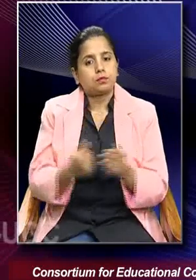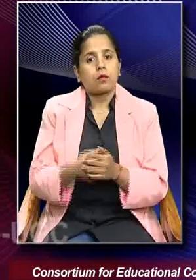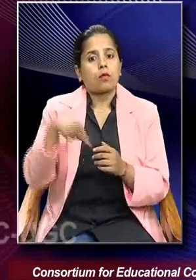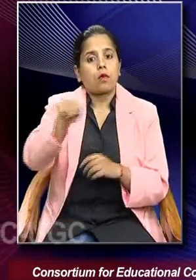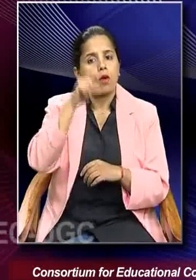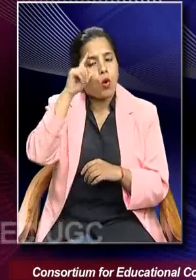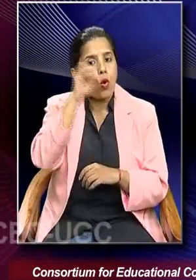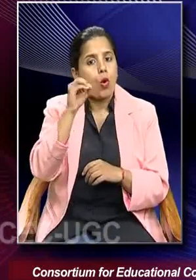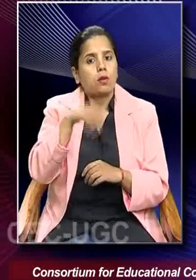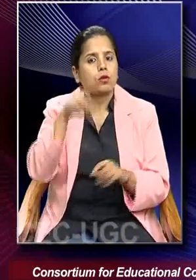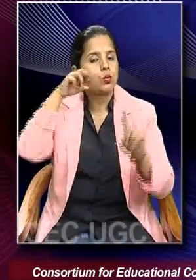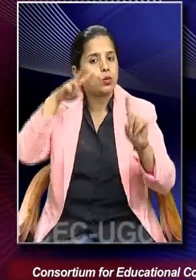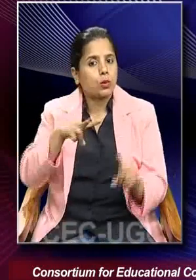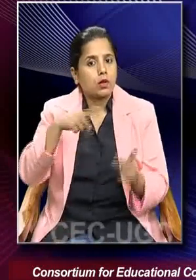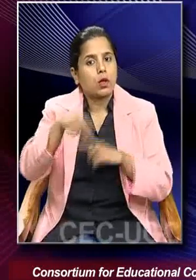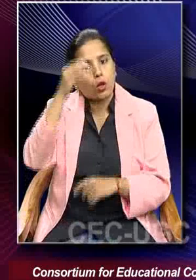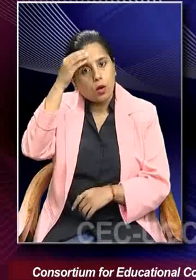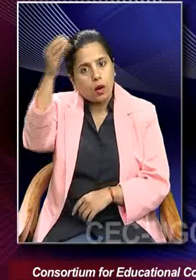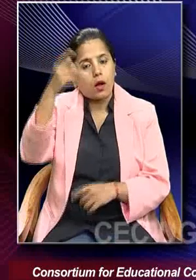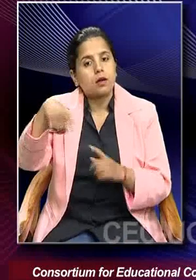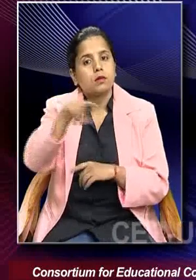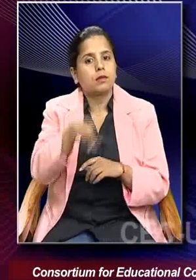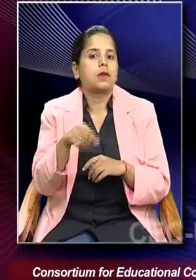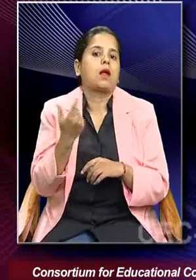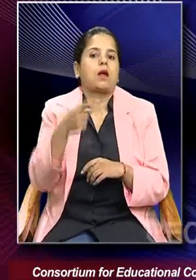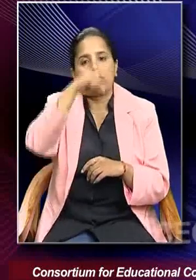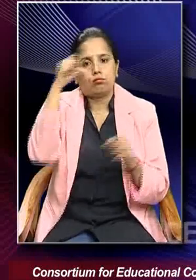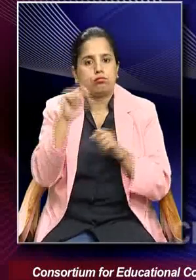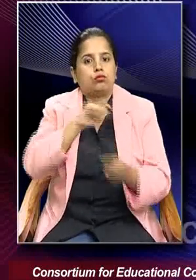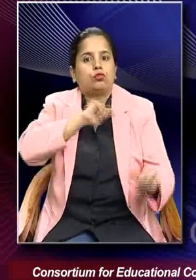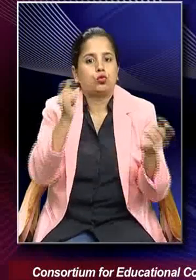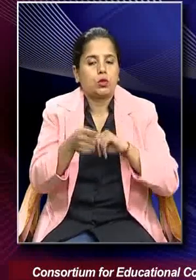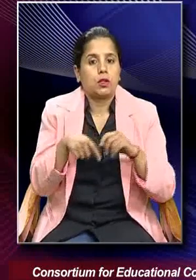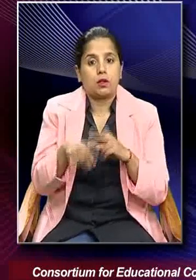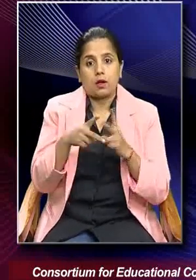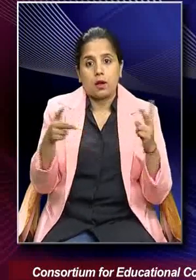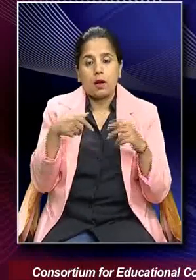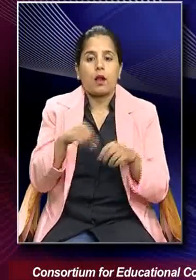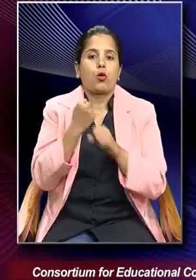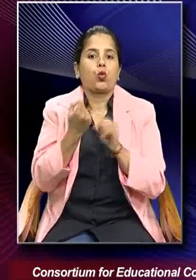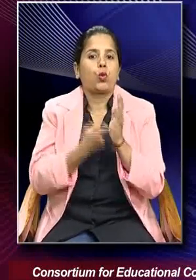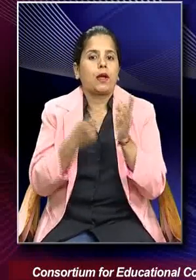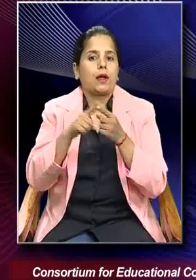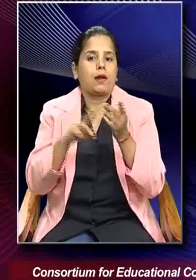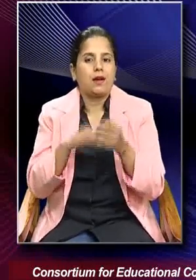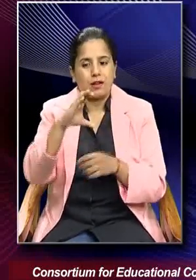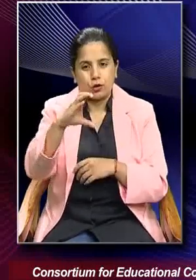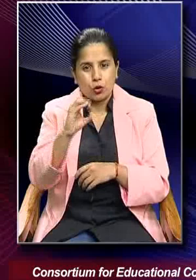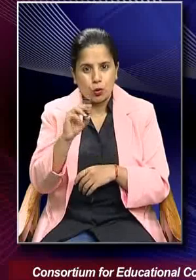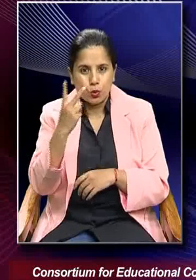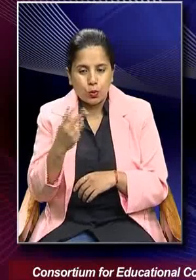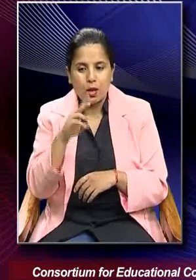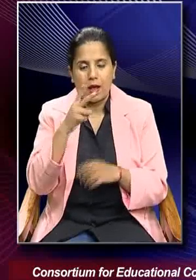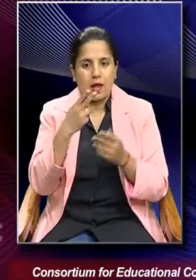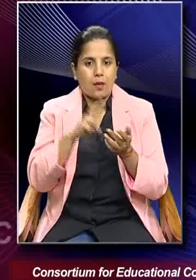Objective will be overviewing these concepts of climate change, global warming, greenhouse gases, energy transition,